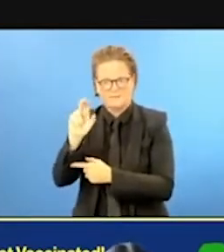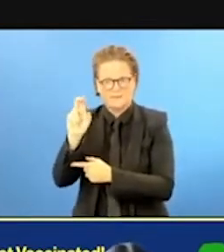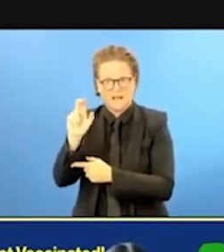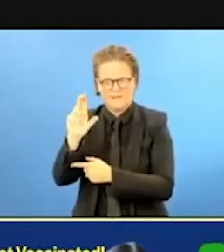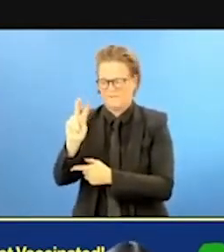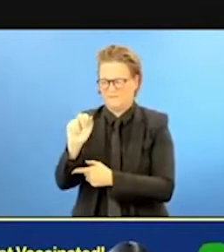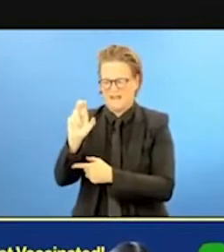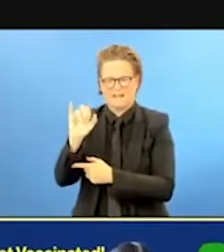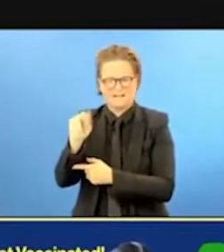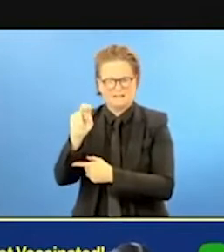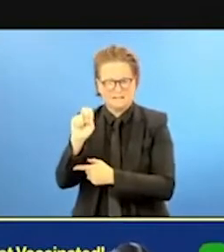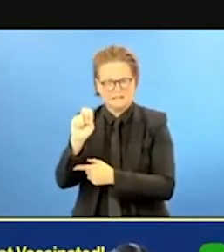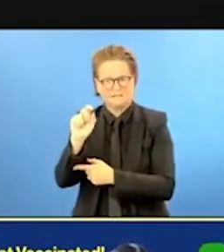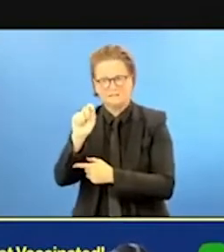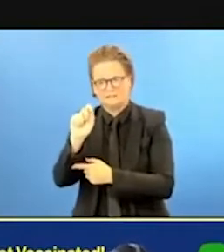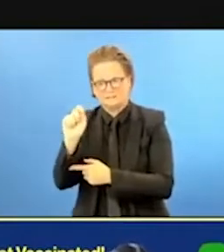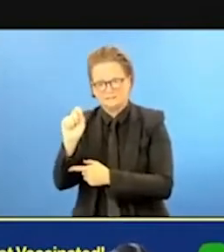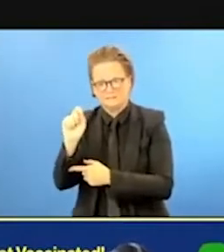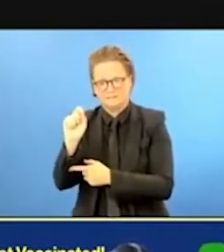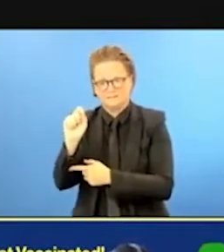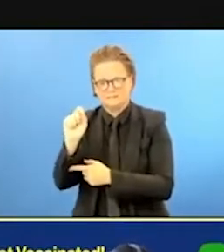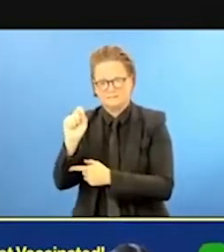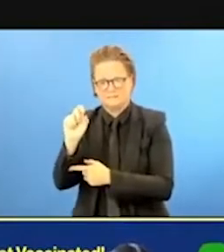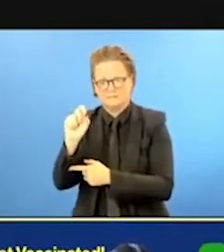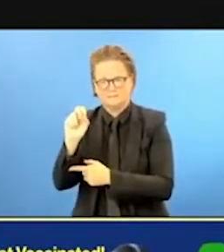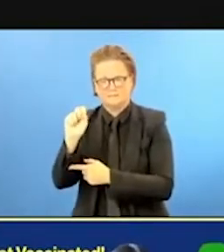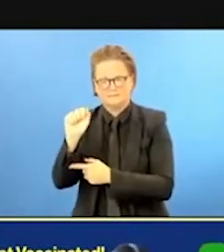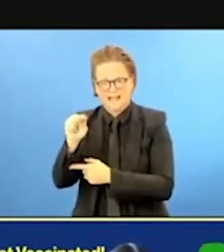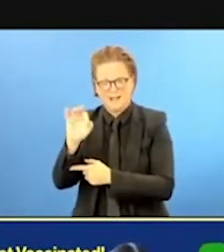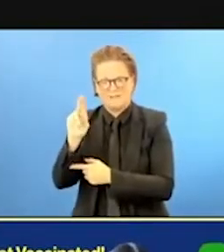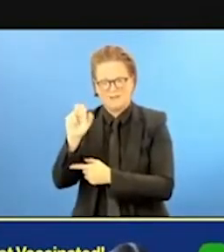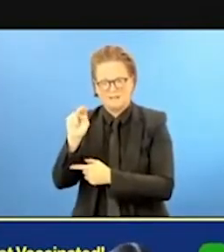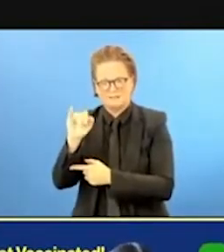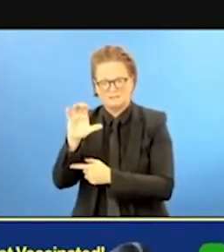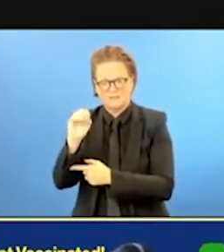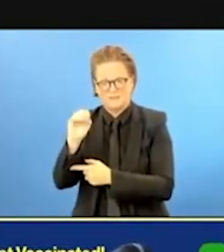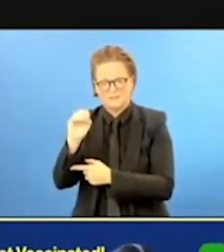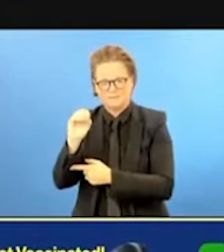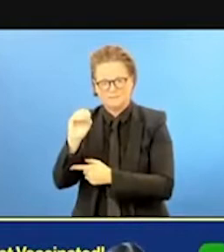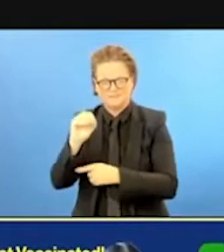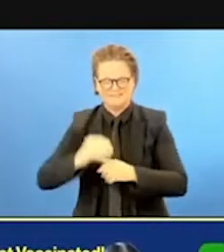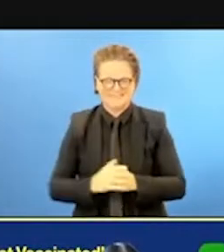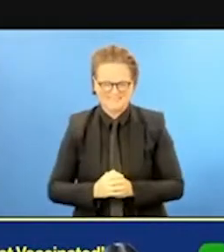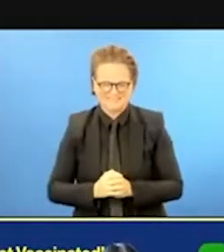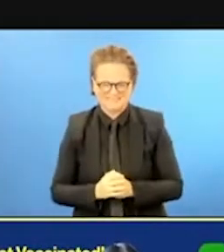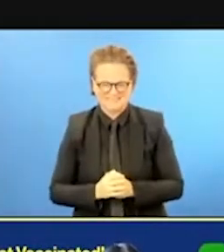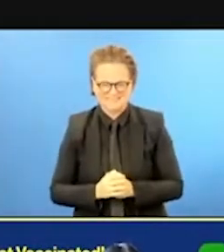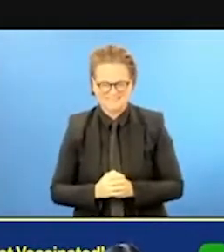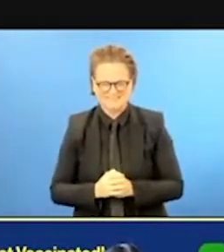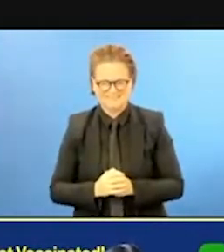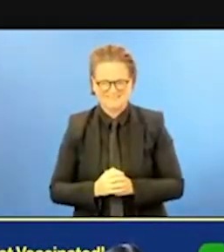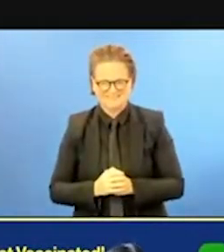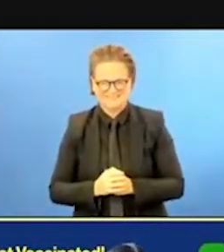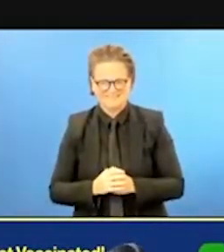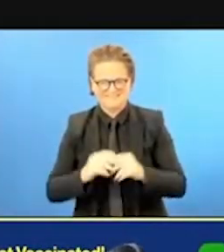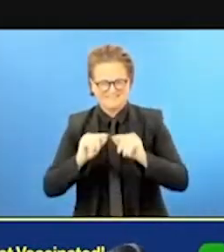sf.gov/COVID-19-vaccine-San Francisco. There is also two websites at the California state